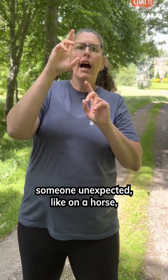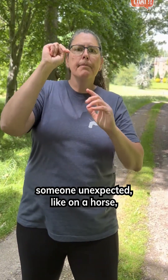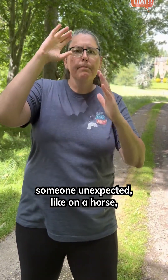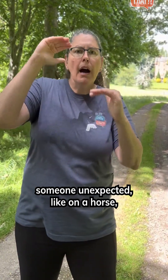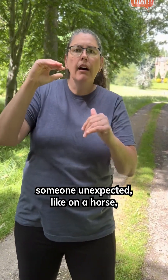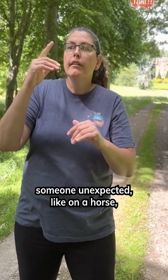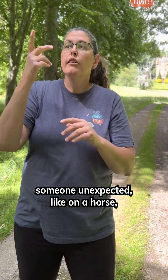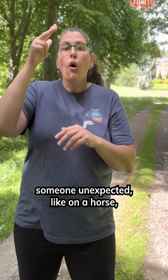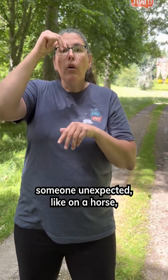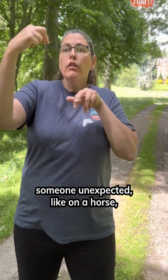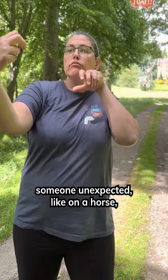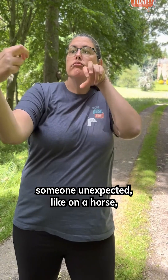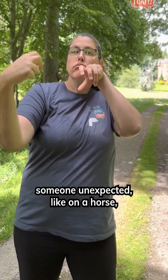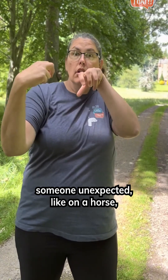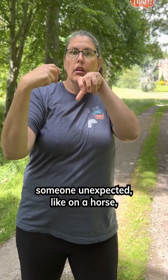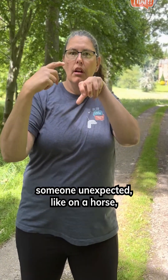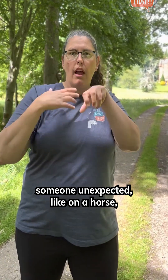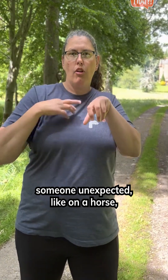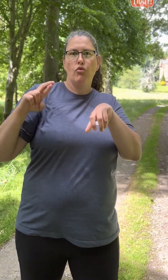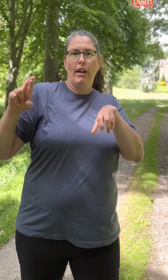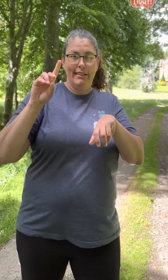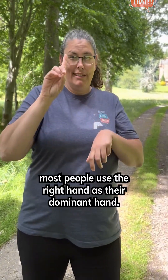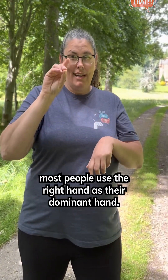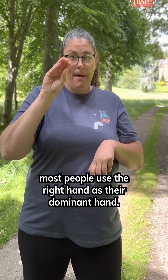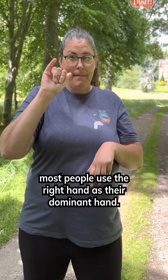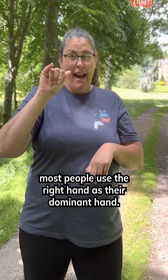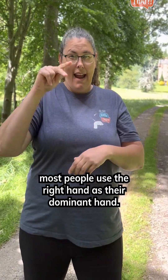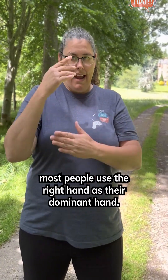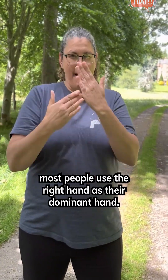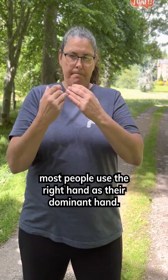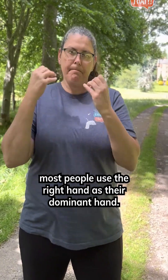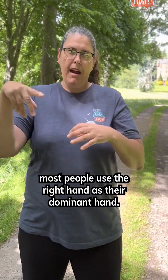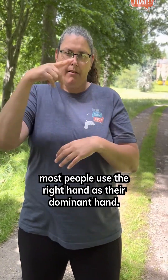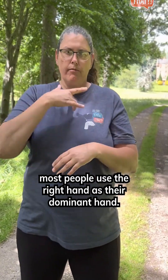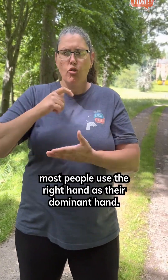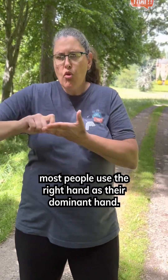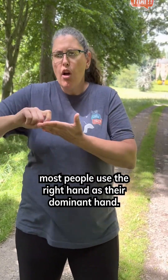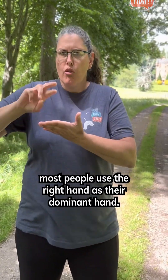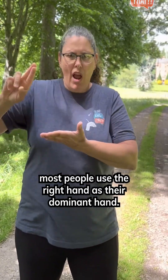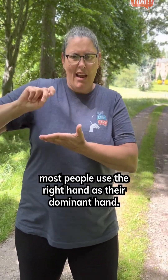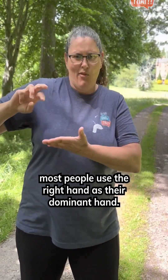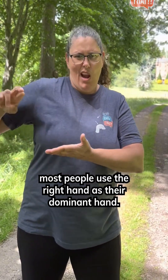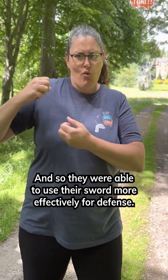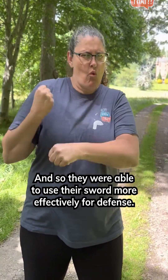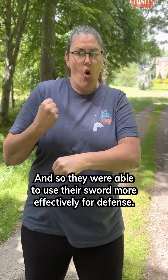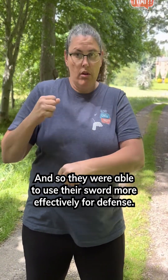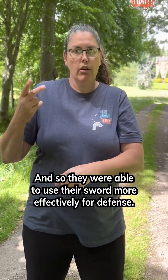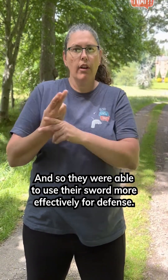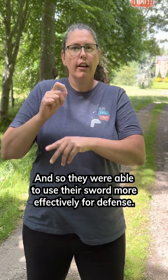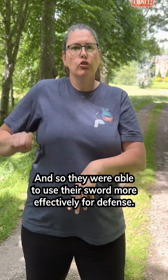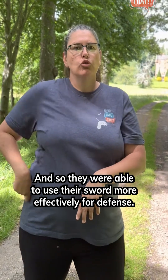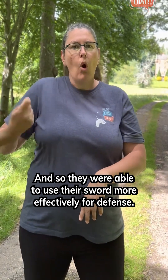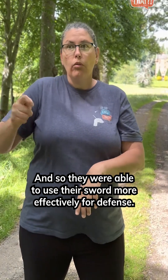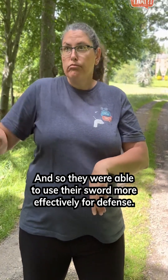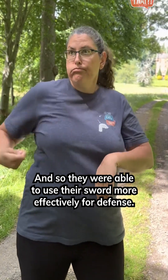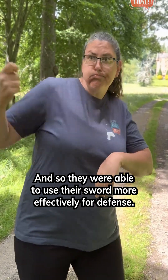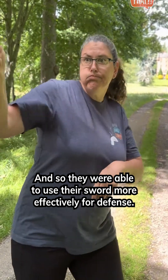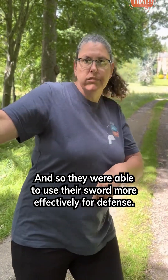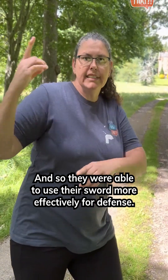someone unexpected, like on a horse, most people used their right hand as their dominant hand, and so they were able to use their sword more